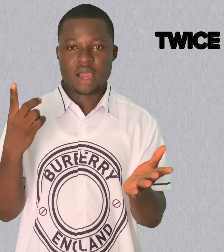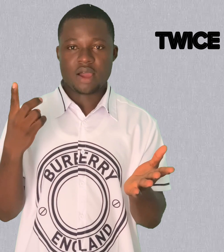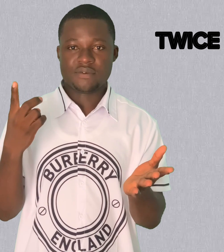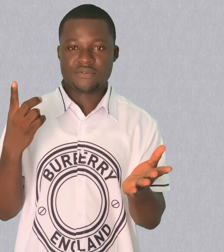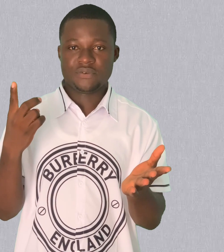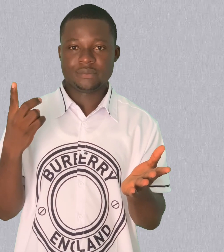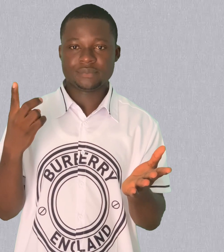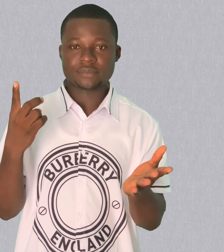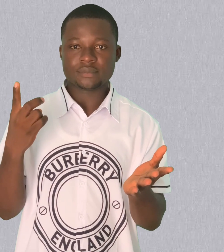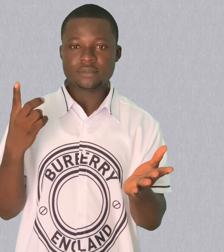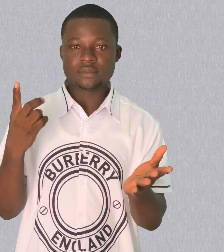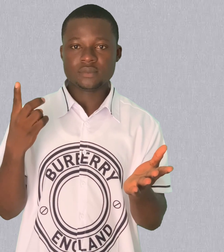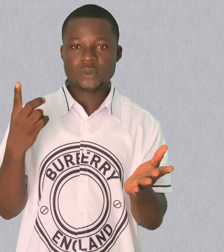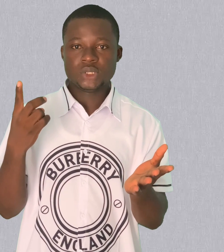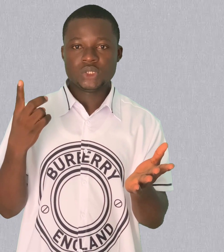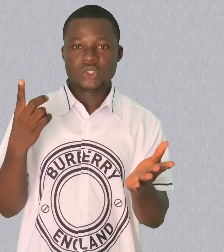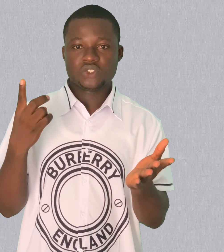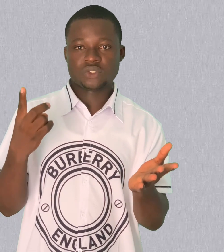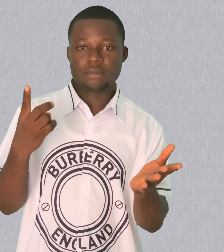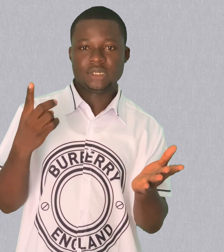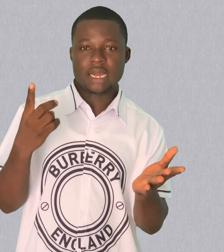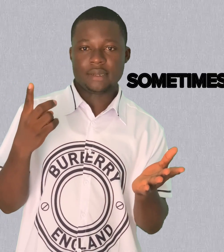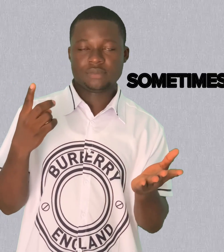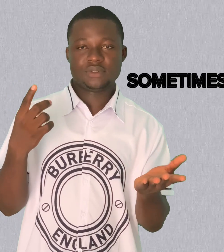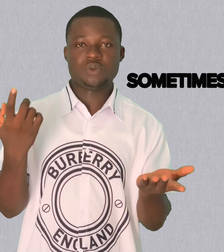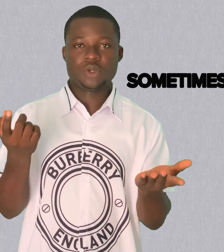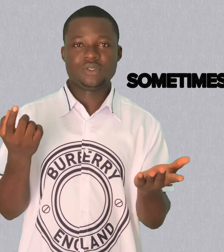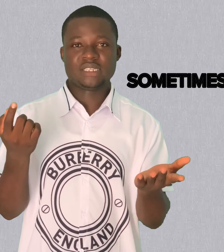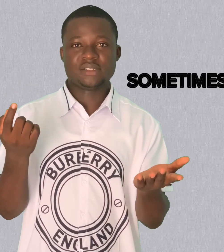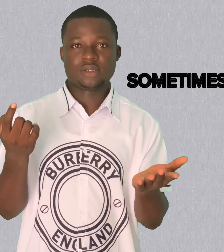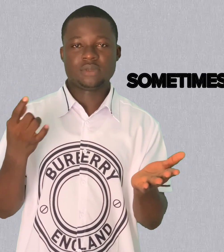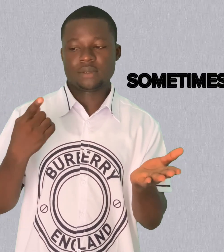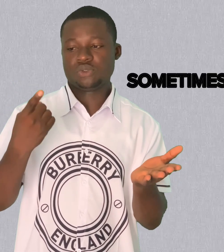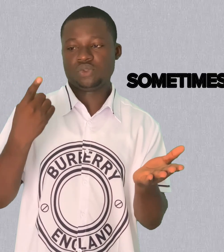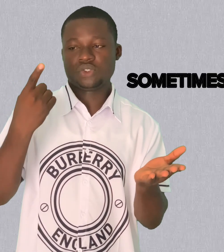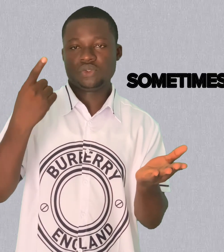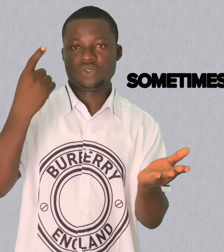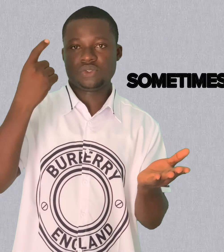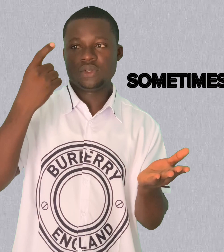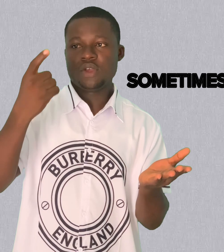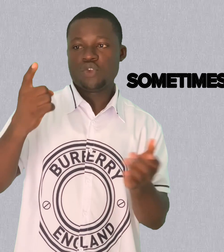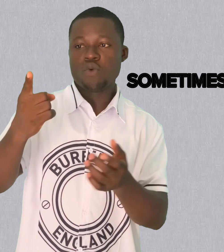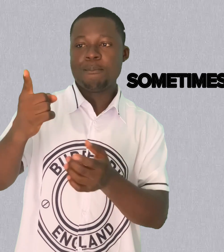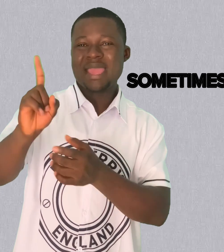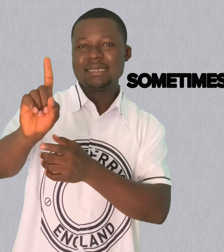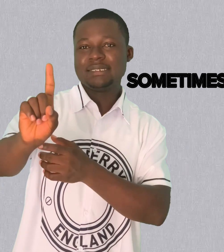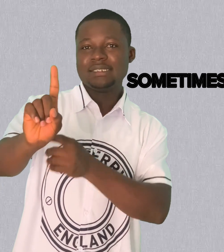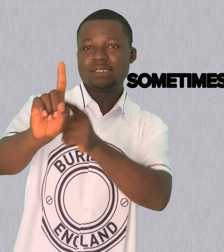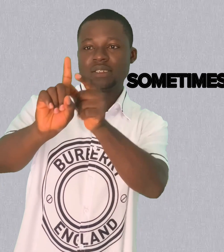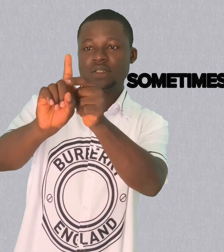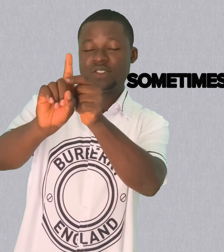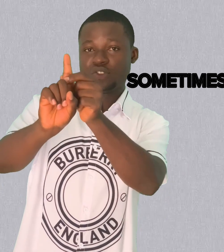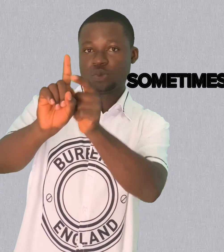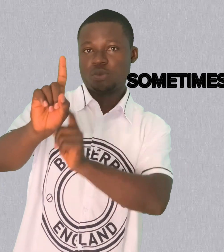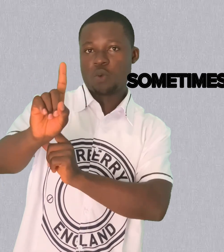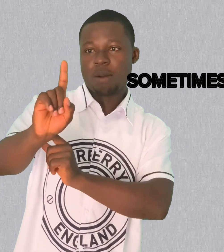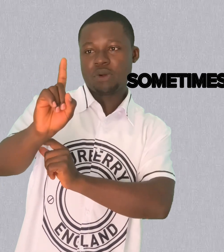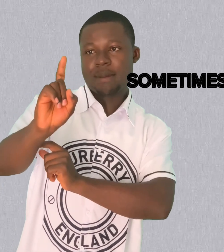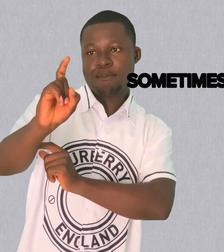have sometimes. When you want to sign sometimes, you just use You bend this. This is supposed to be one, but then bend